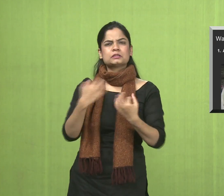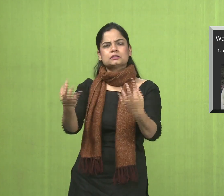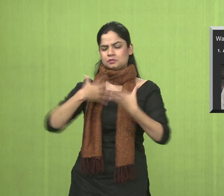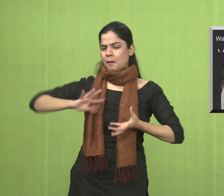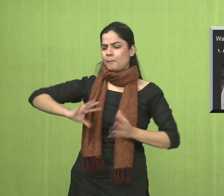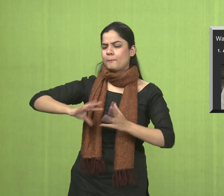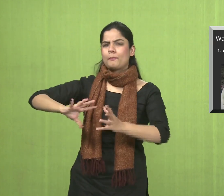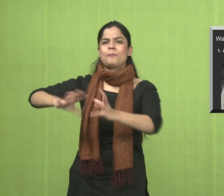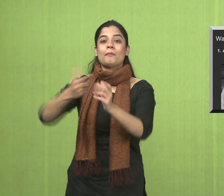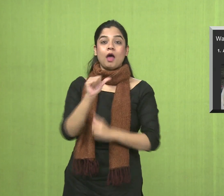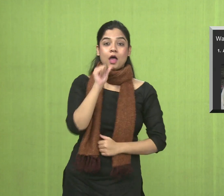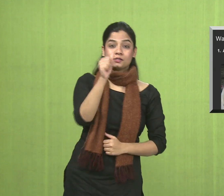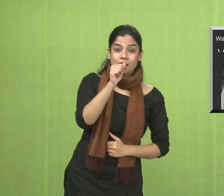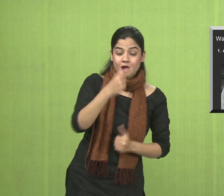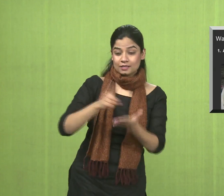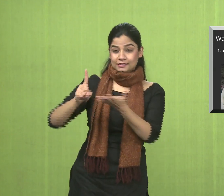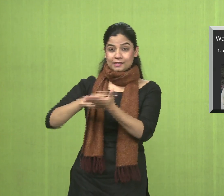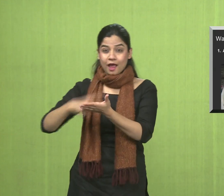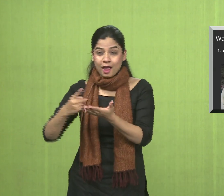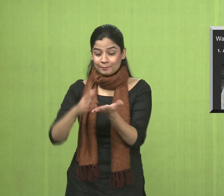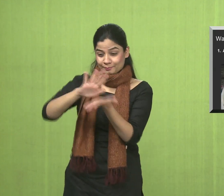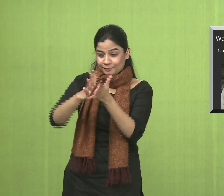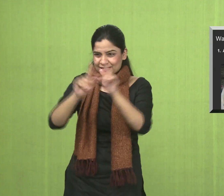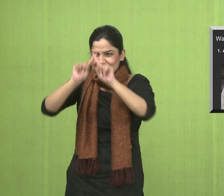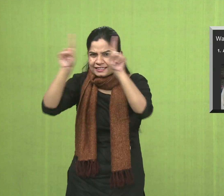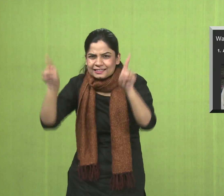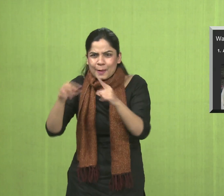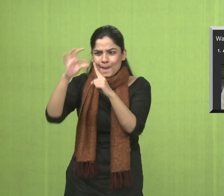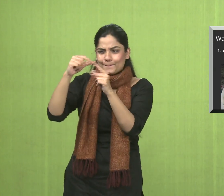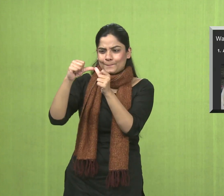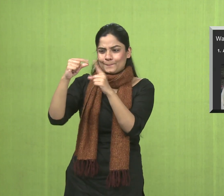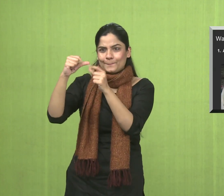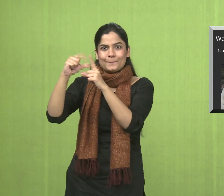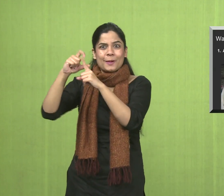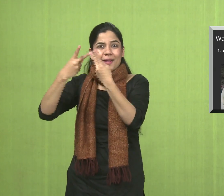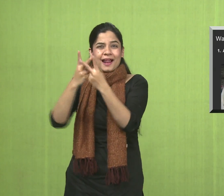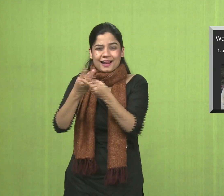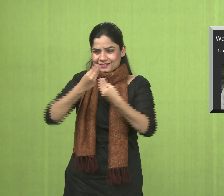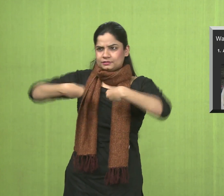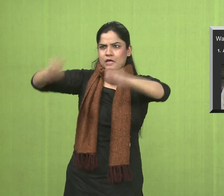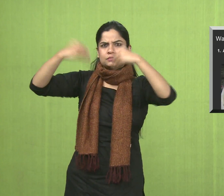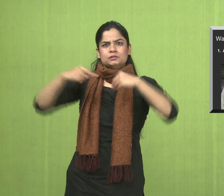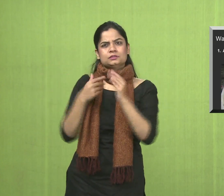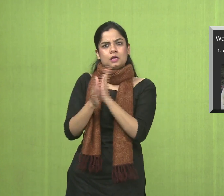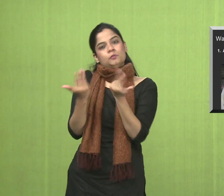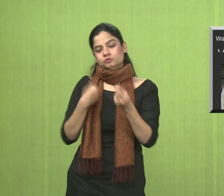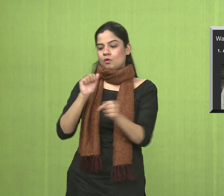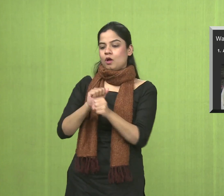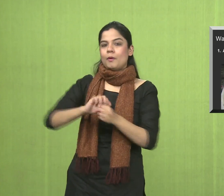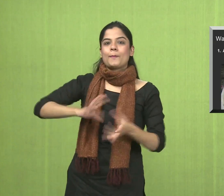and evening, for the evening you have some skill. For example, you can make amazing jam or papad or pickle, etc. You can make